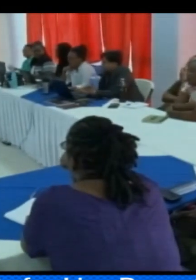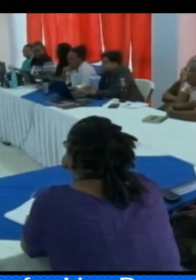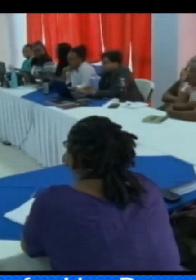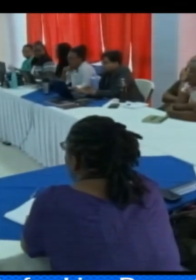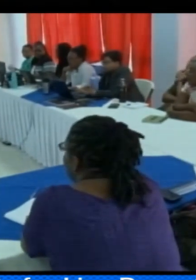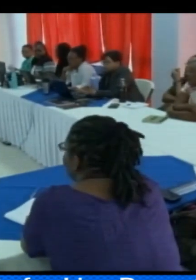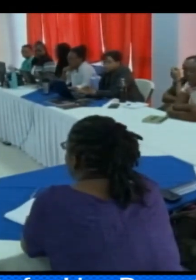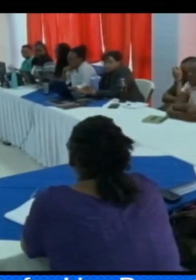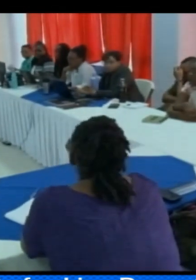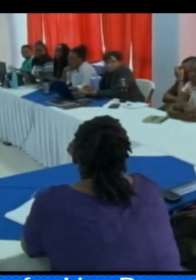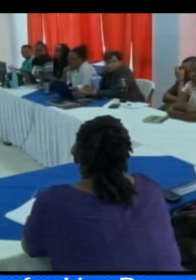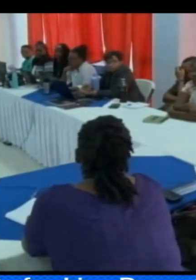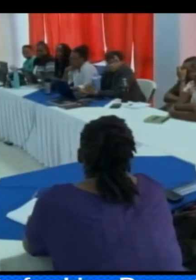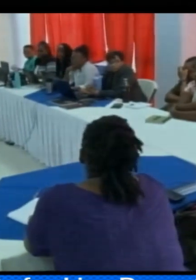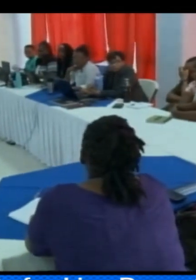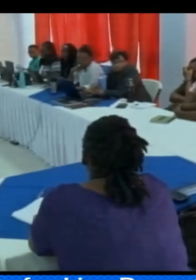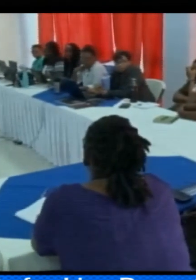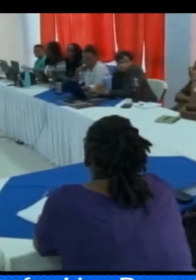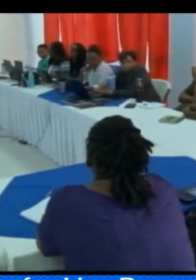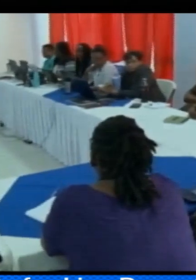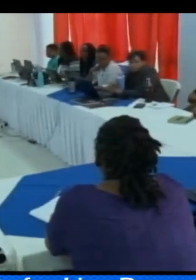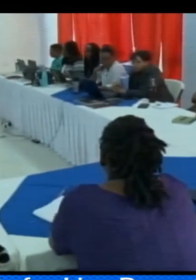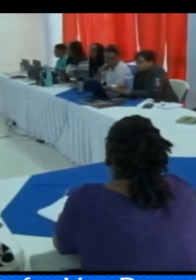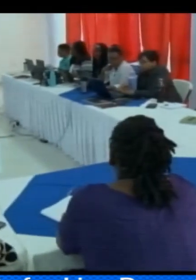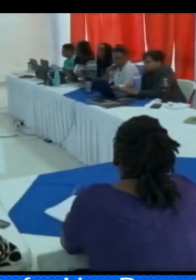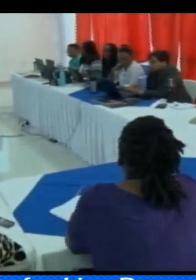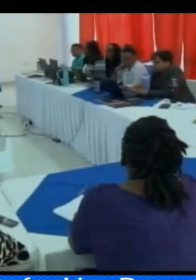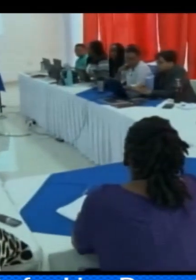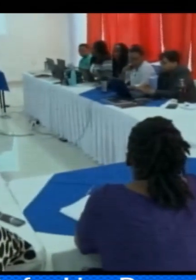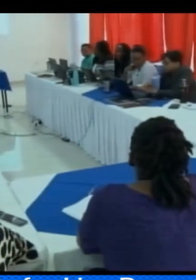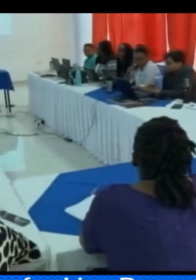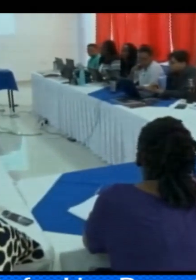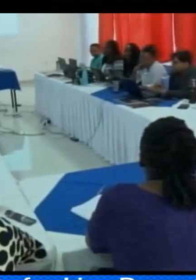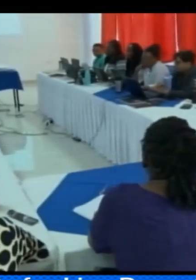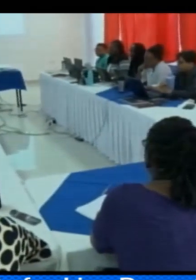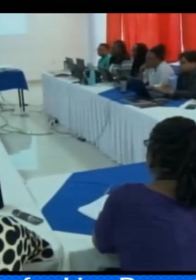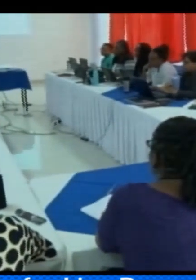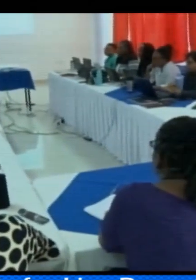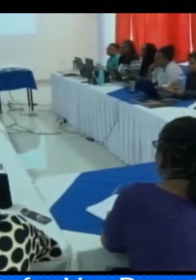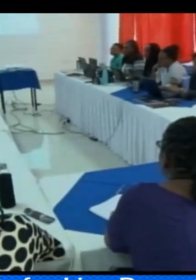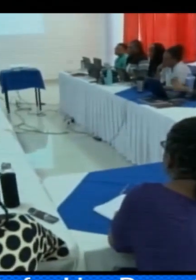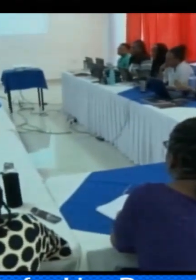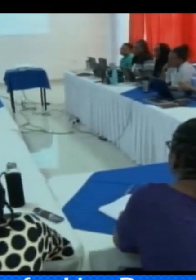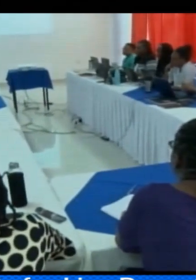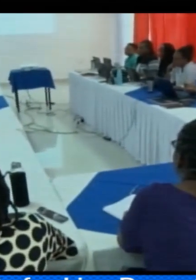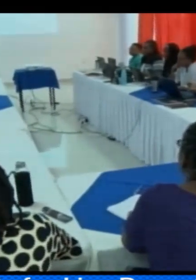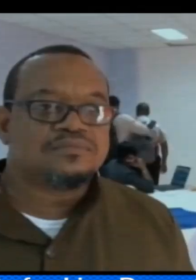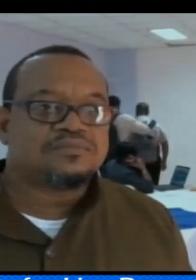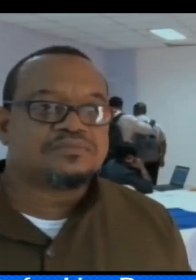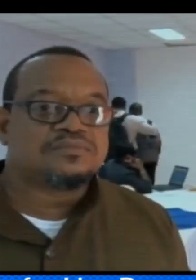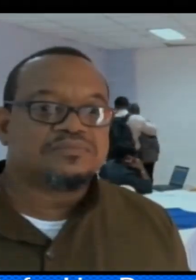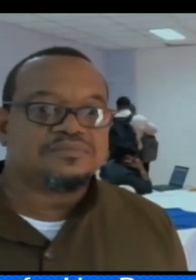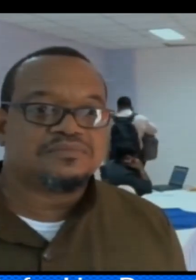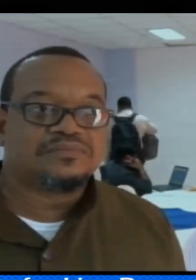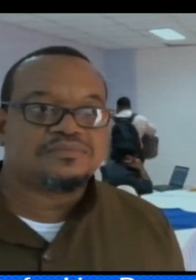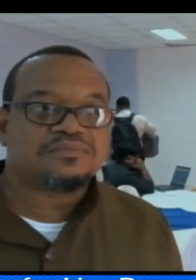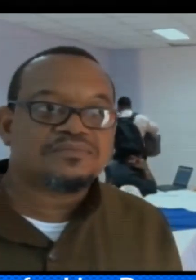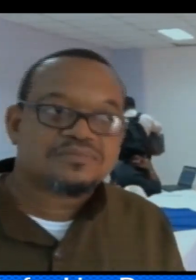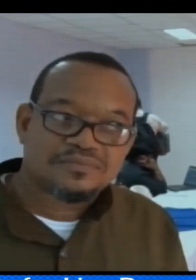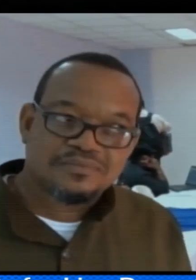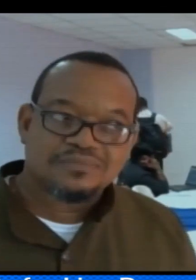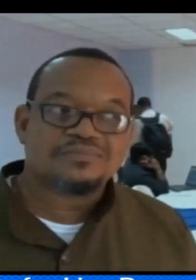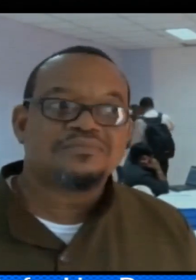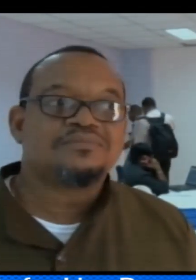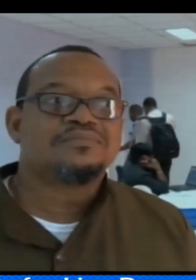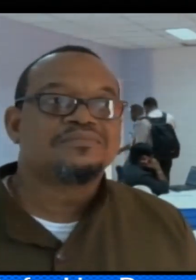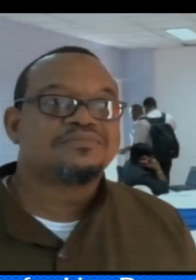implementation. Jared Kajo is a parent of a special needs student and the principal of the Samaritan Presbyterian School in St. Mark,